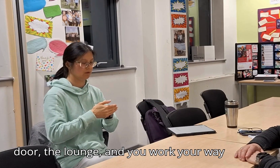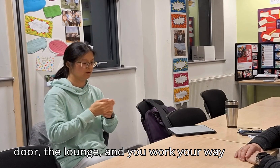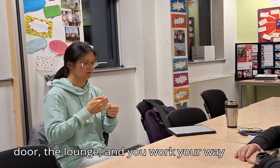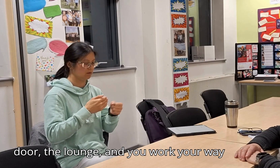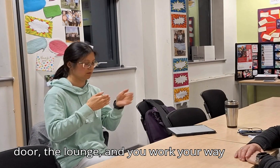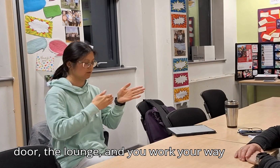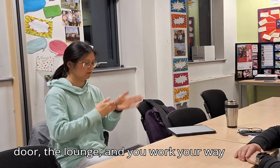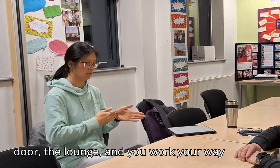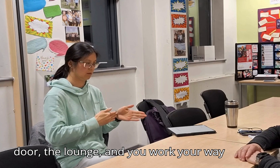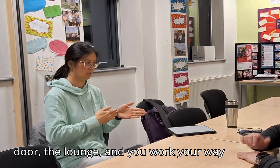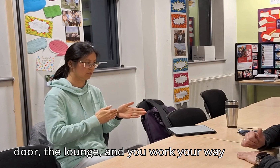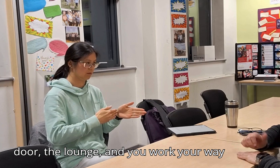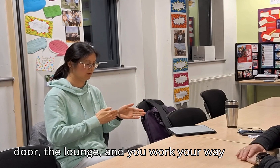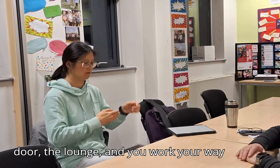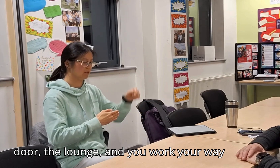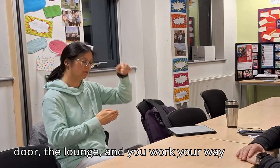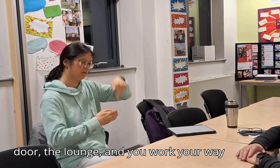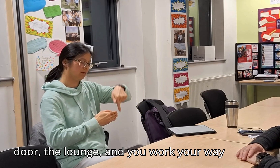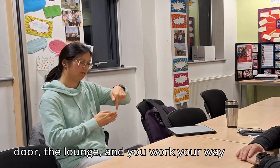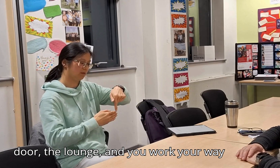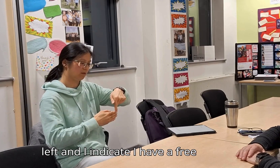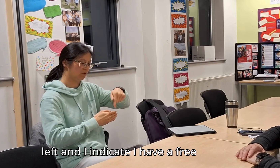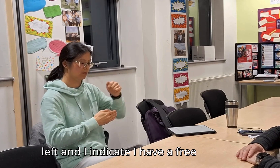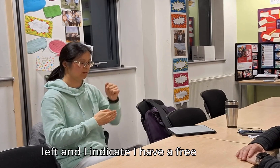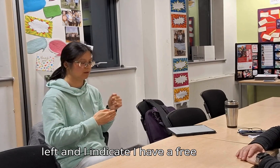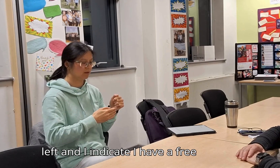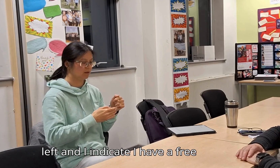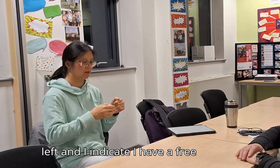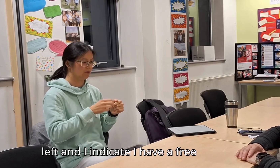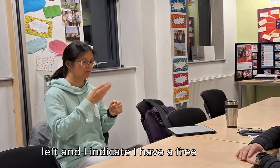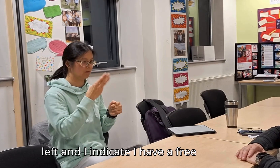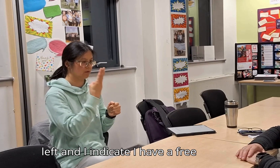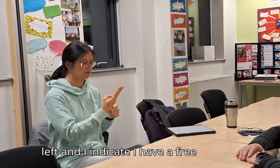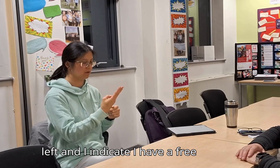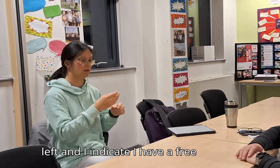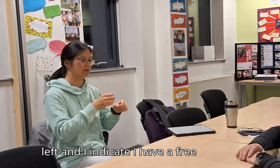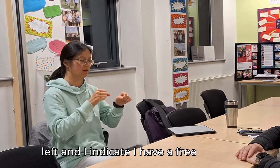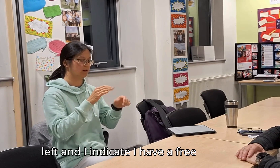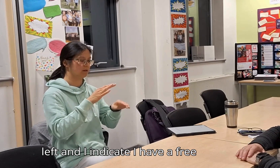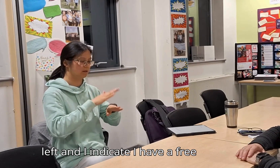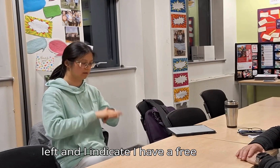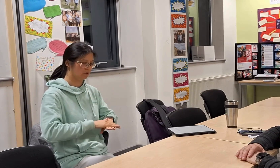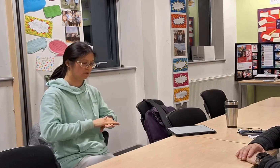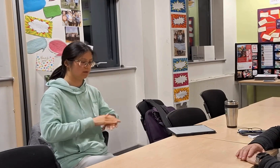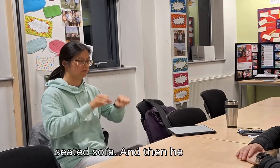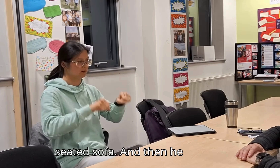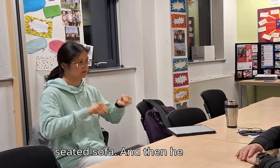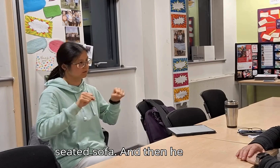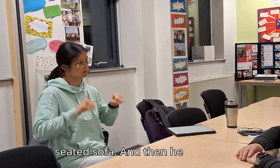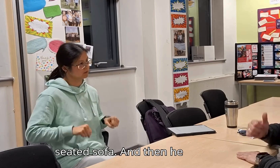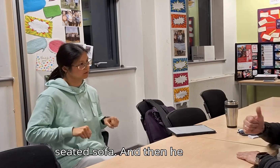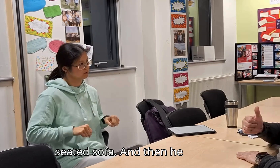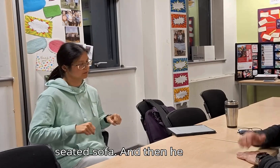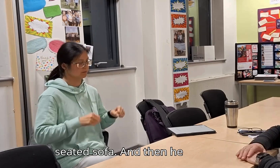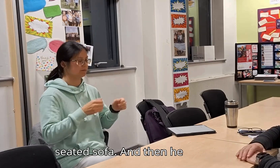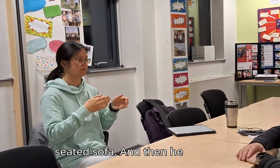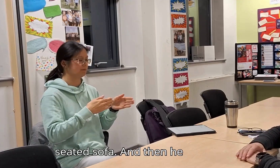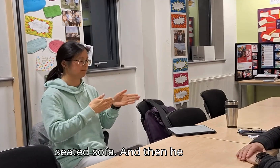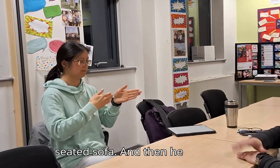door, the lounge, and you work your way left, and I indicate I have a 3-seater sofa.